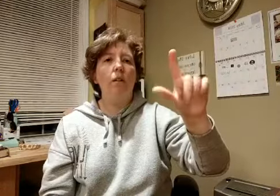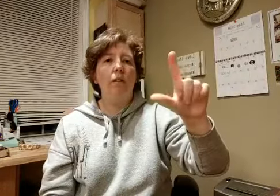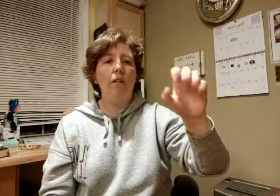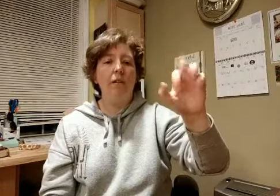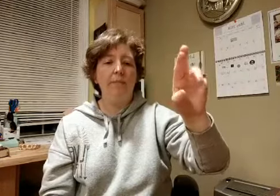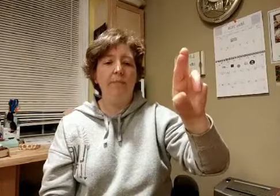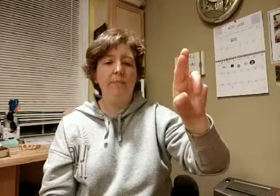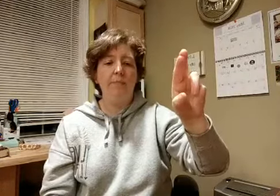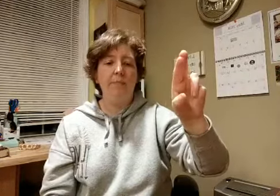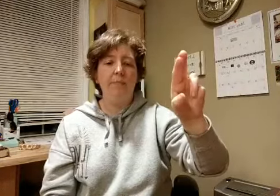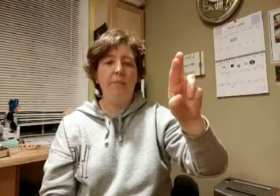Nightcrawler.